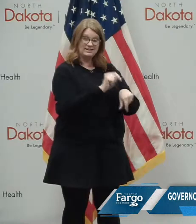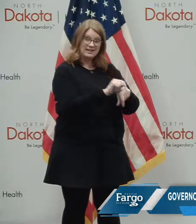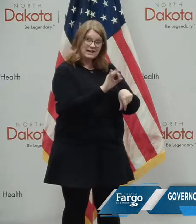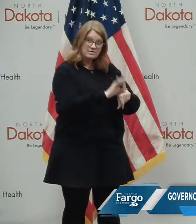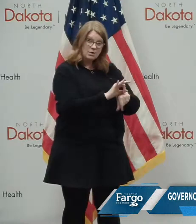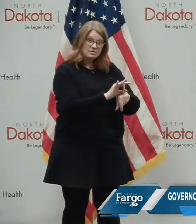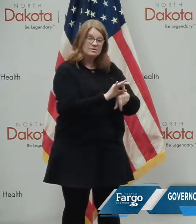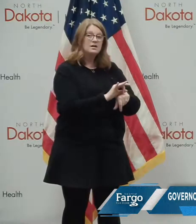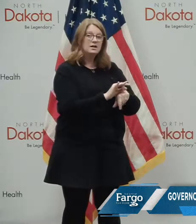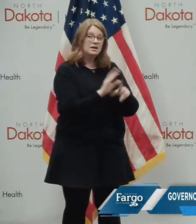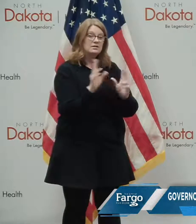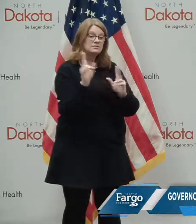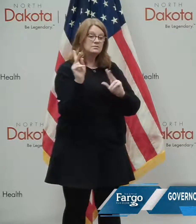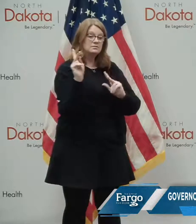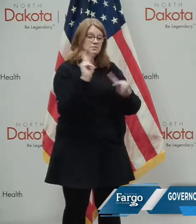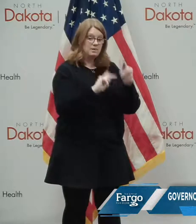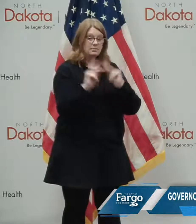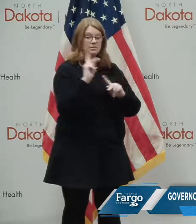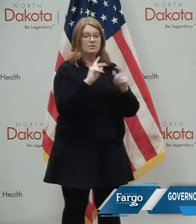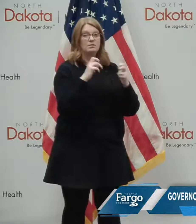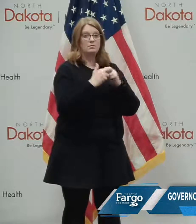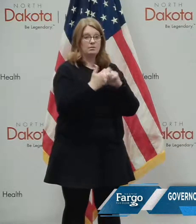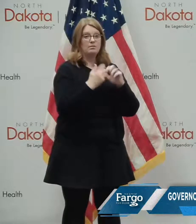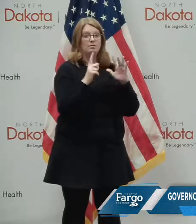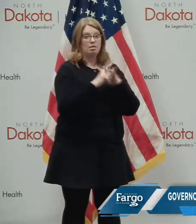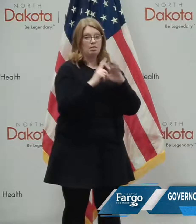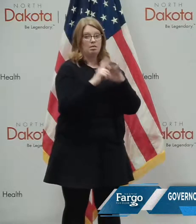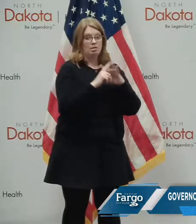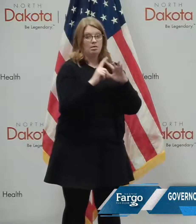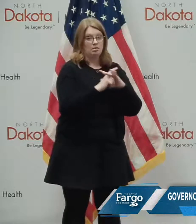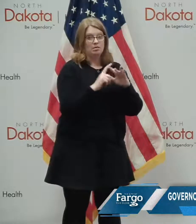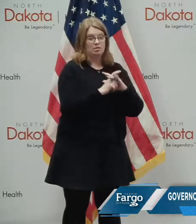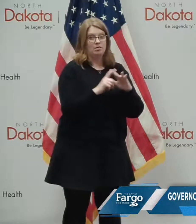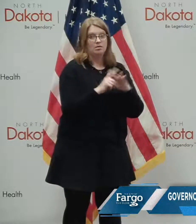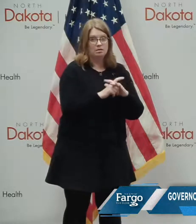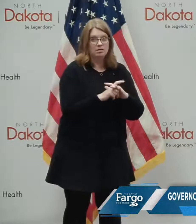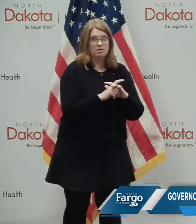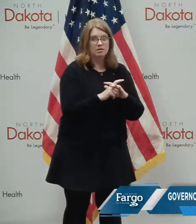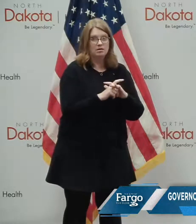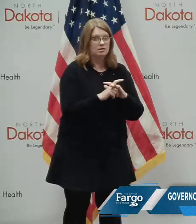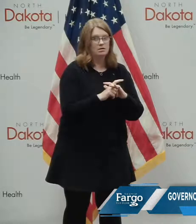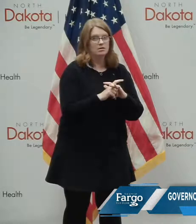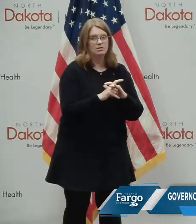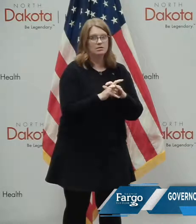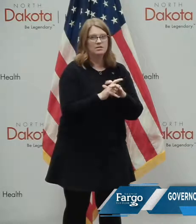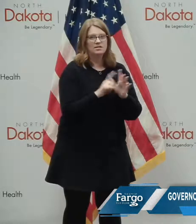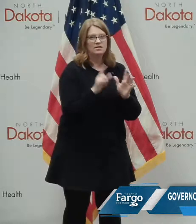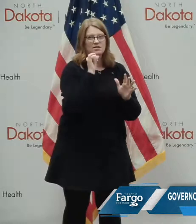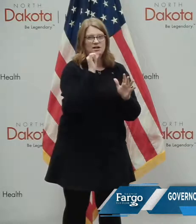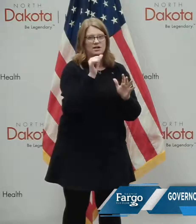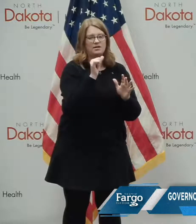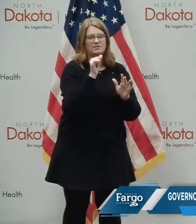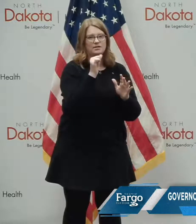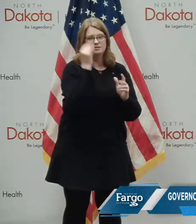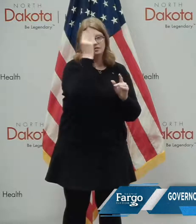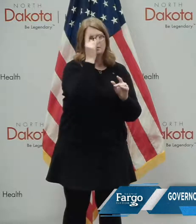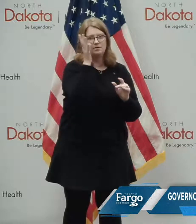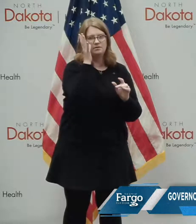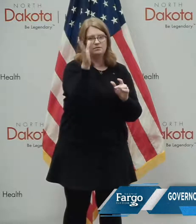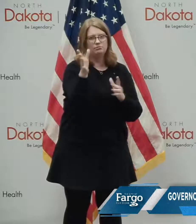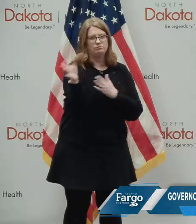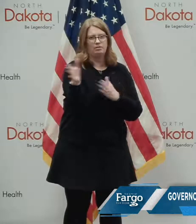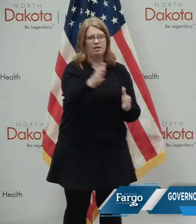that are dealing with a crisis after crisis after crisis every hour aren't going to have a time to look long term to think about strategic planning.